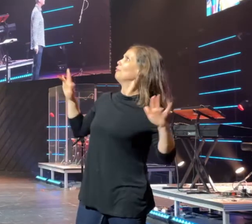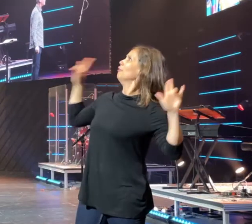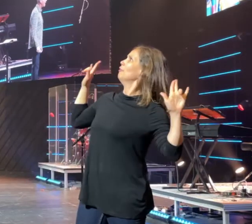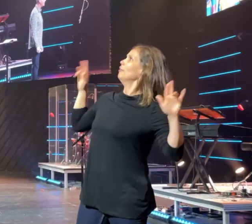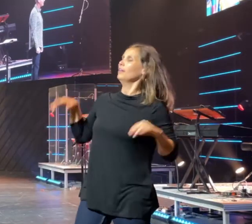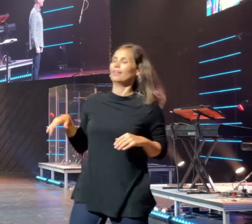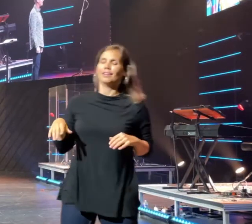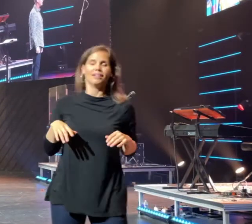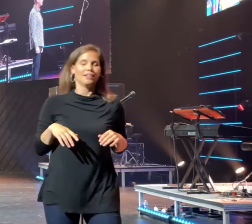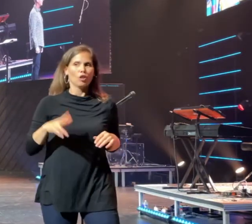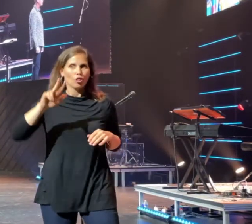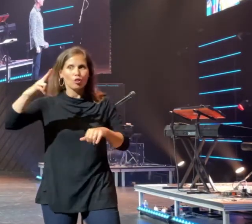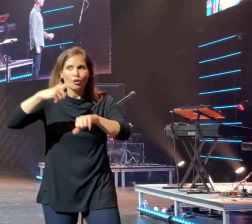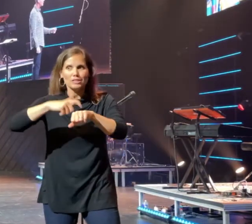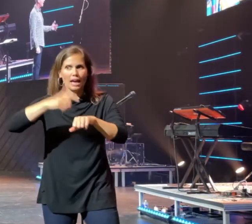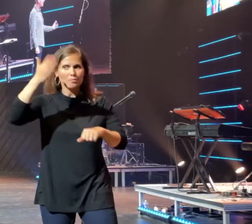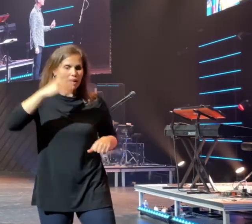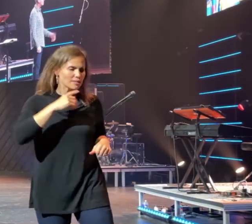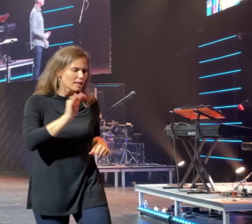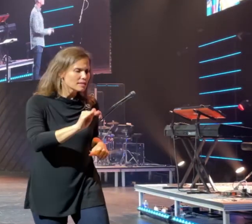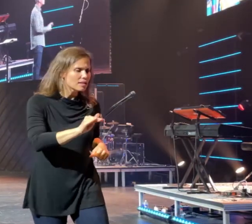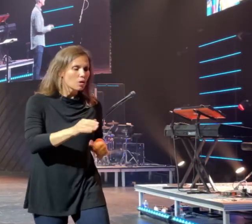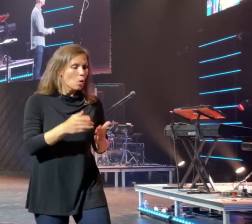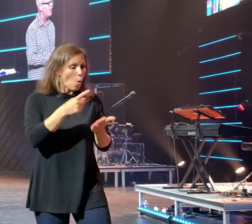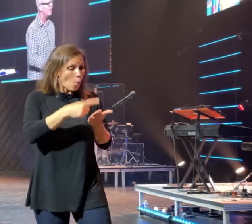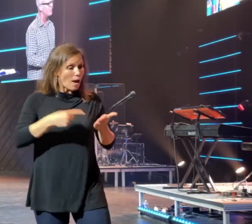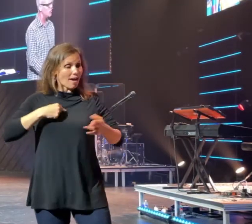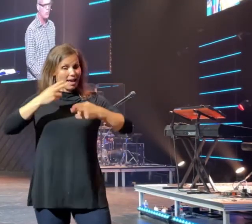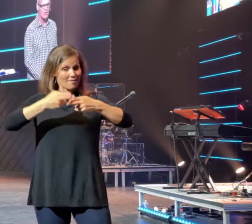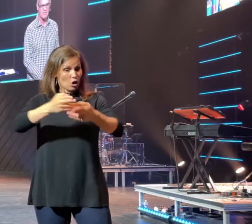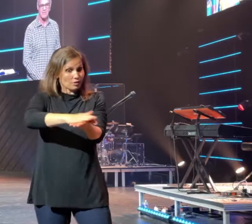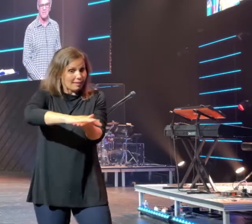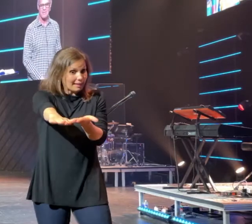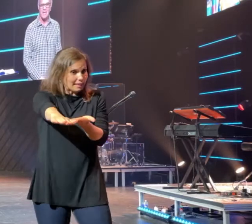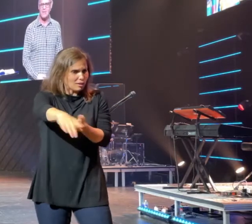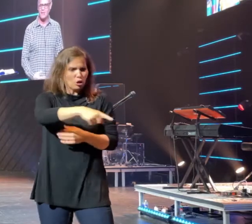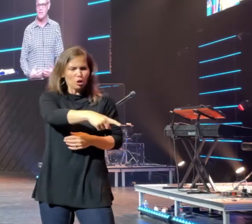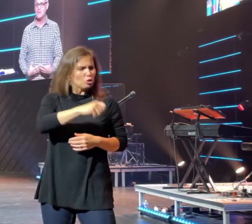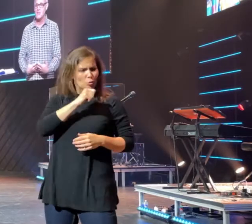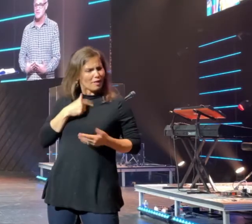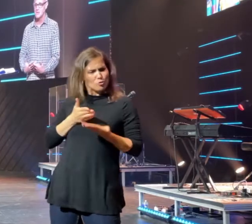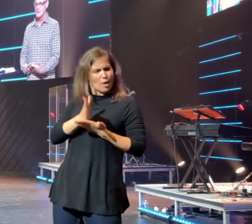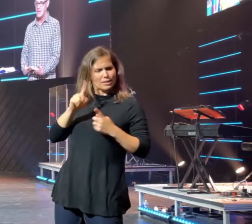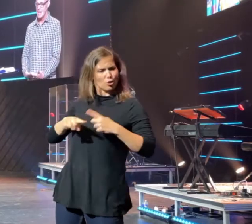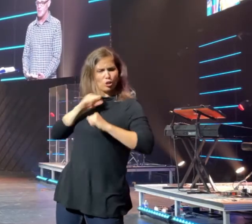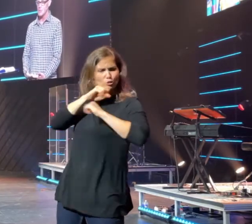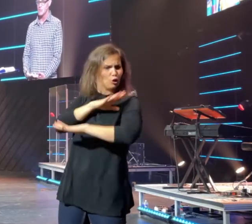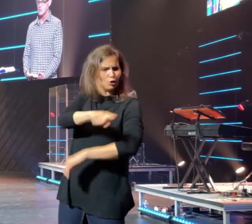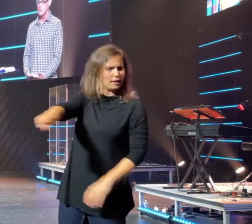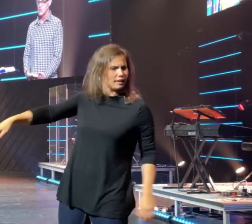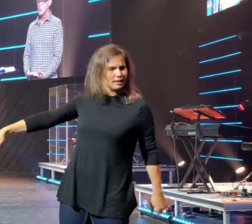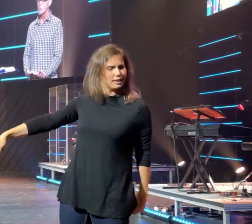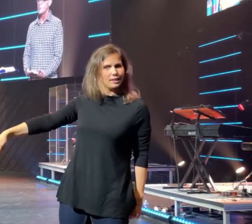God finally says, what God has cleansed, do not call impure. And clearly these